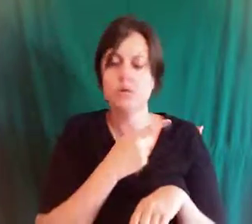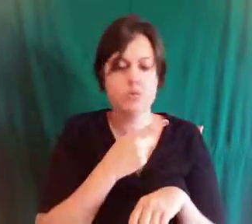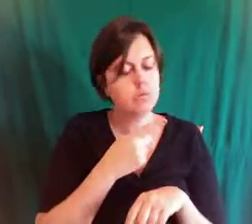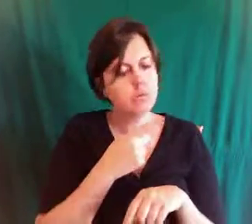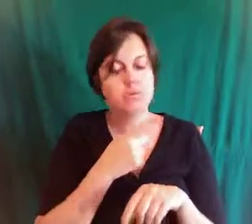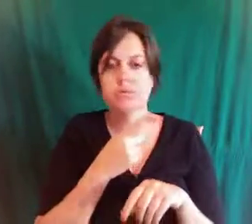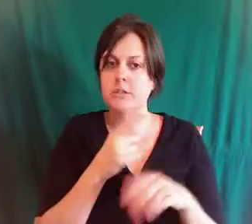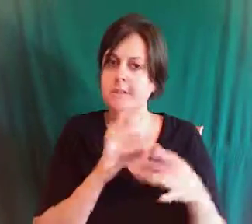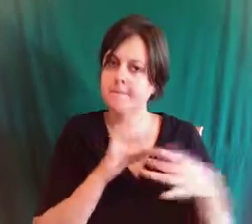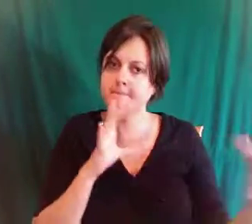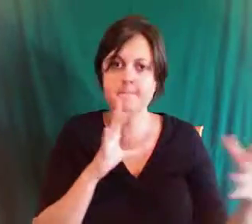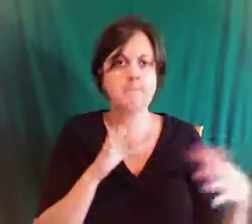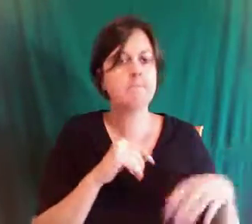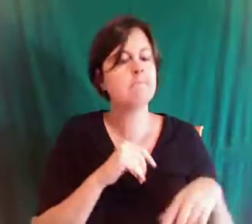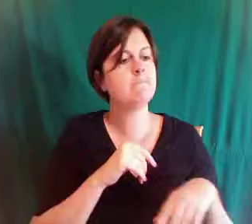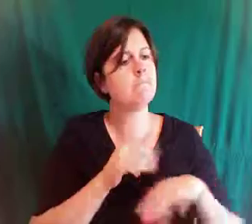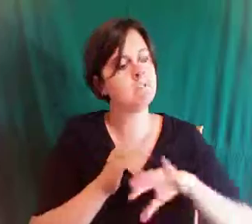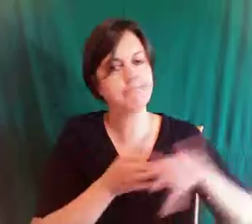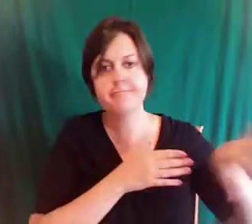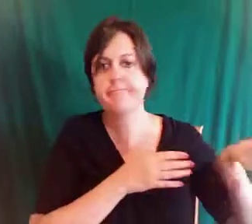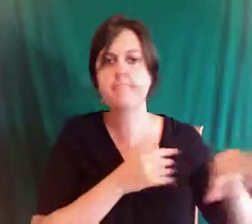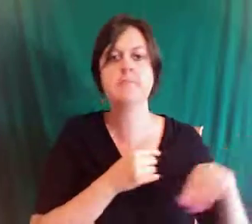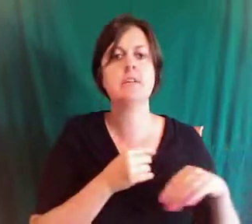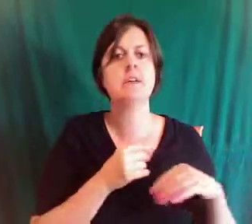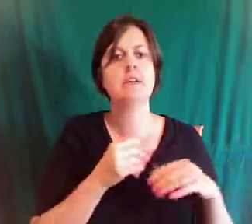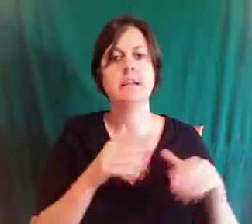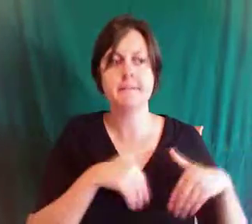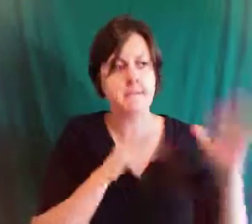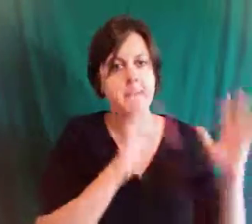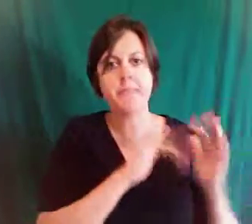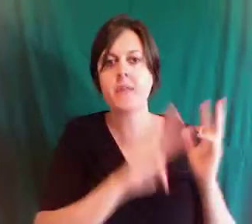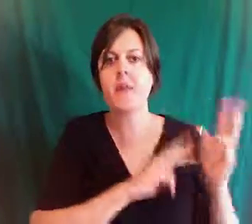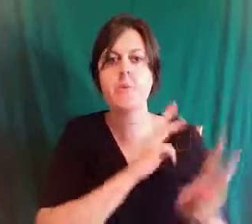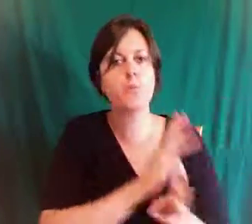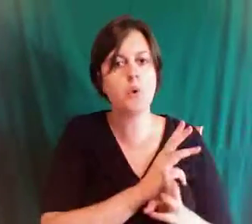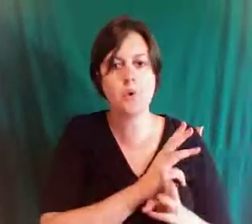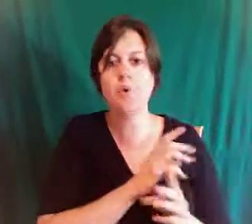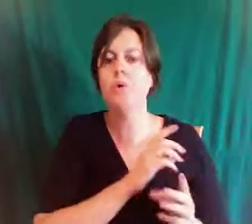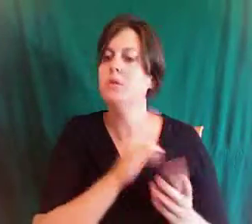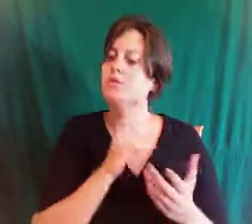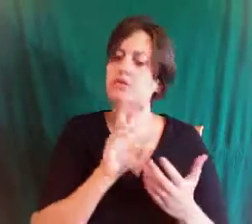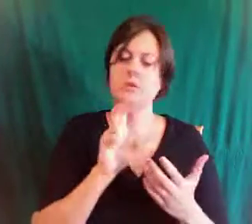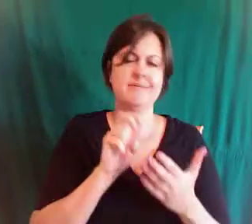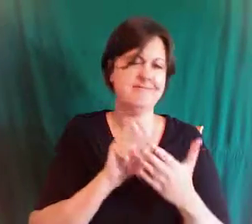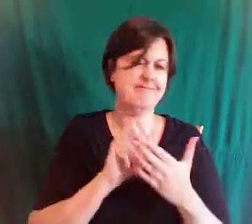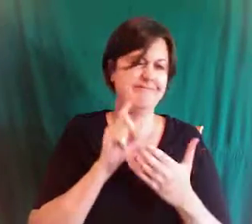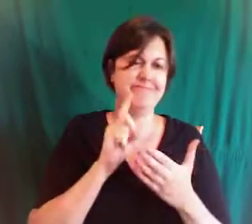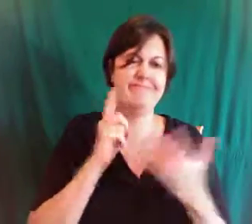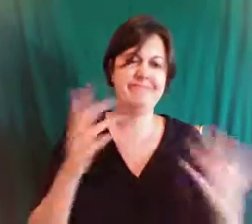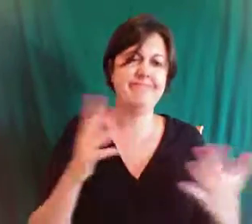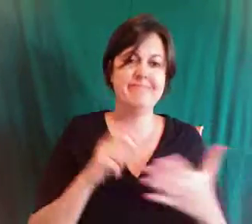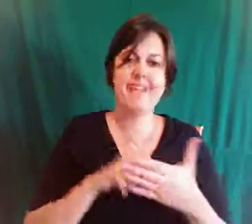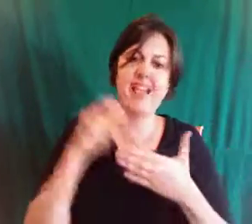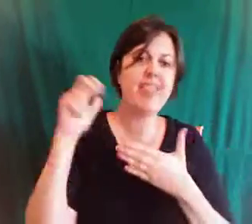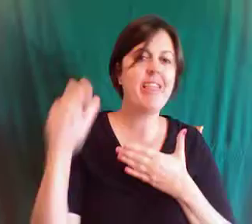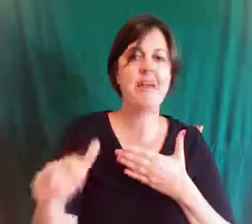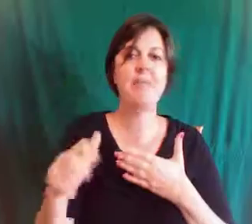came out of that world, and you made the leap into a business of 6 years of